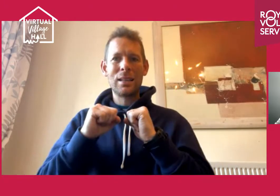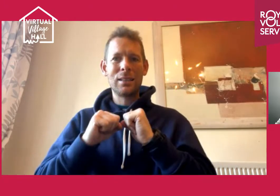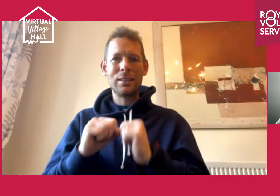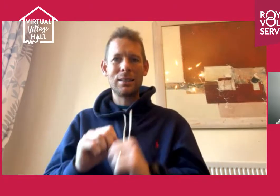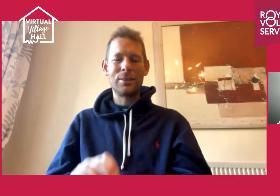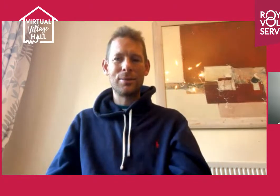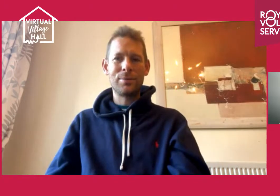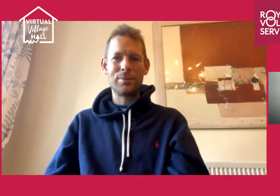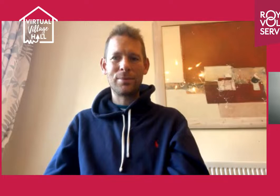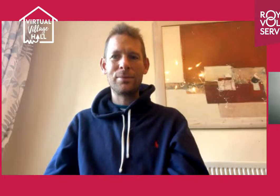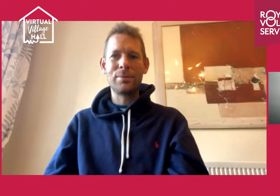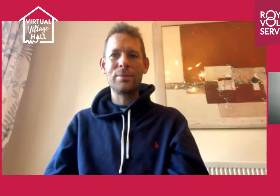hen,